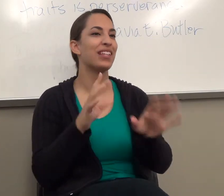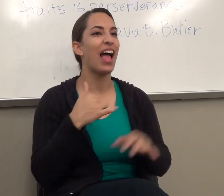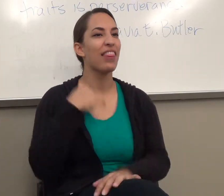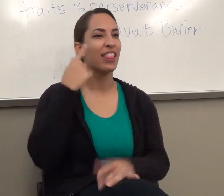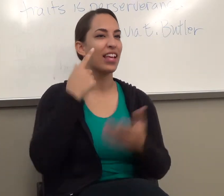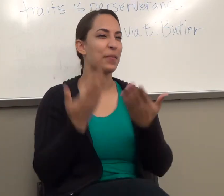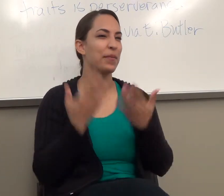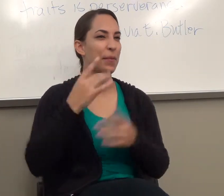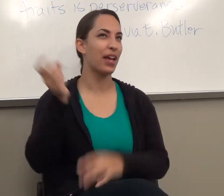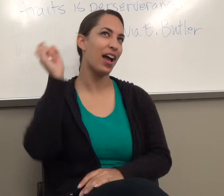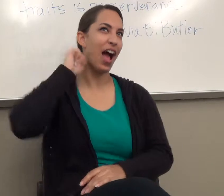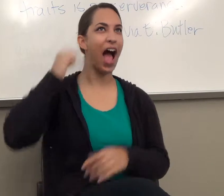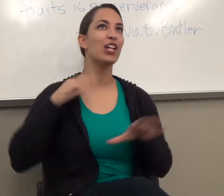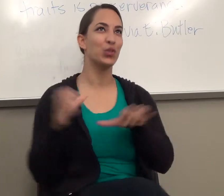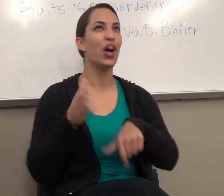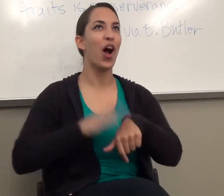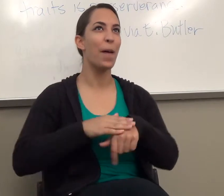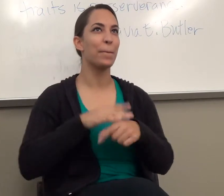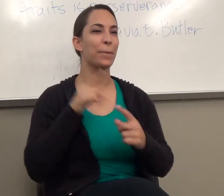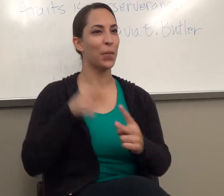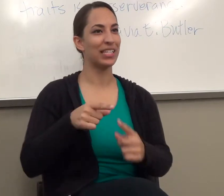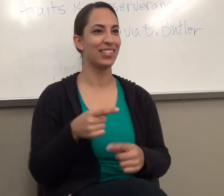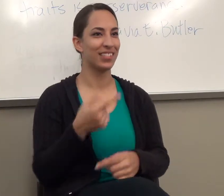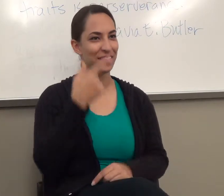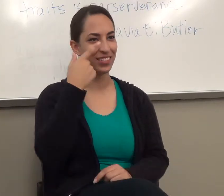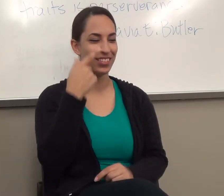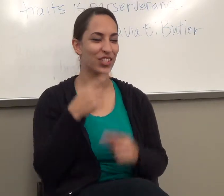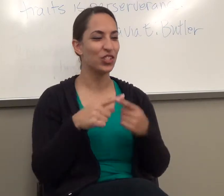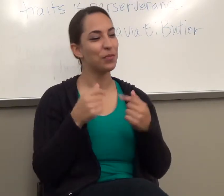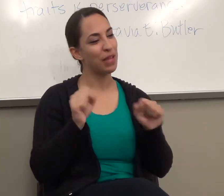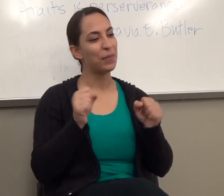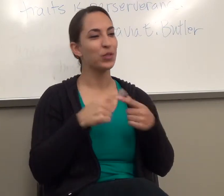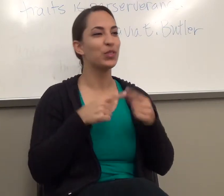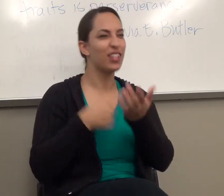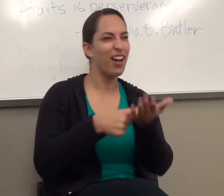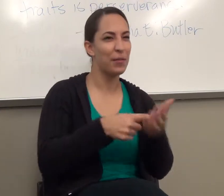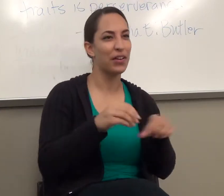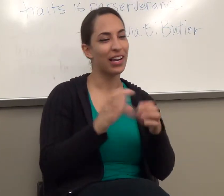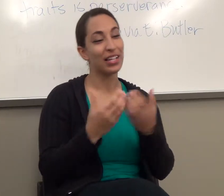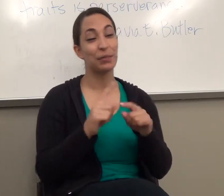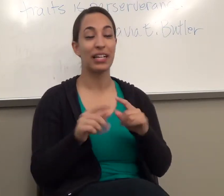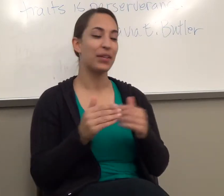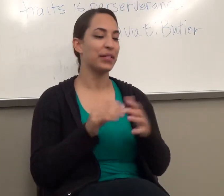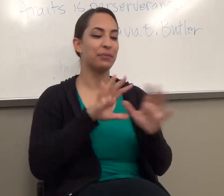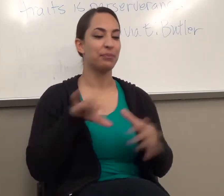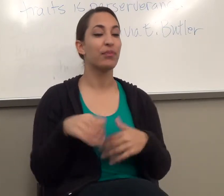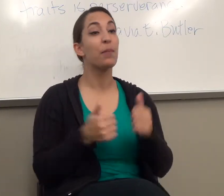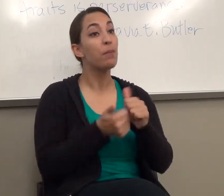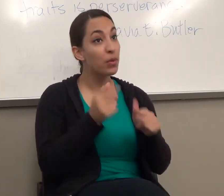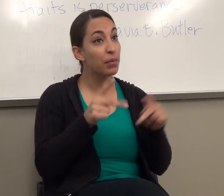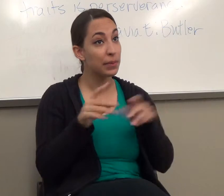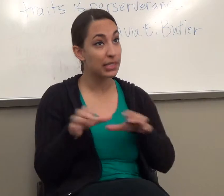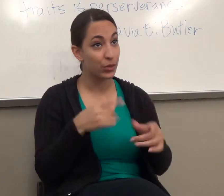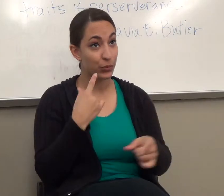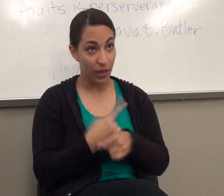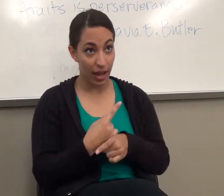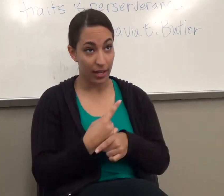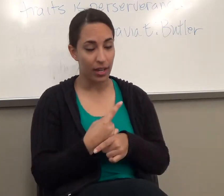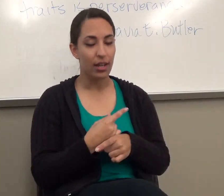else. Most people did it right. They realized that what this exercise was what we had been doing up here.